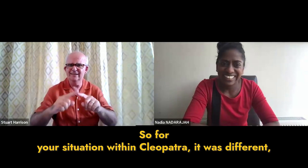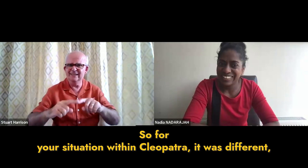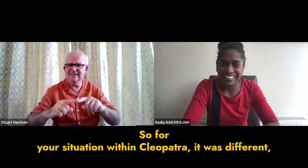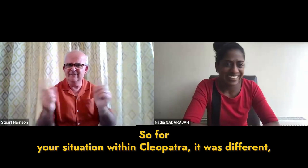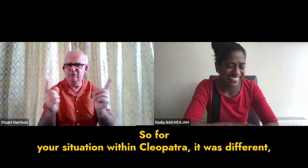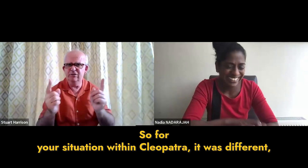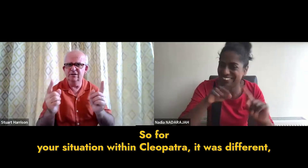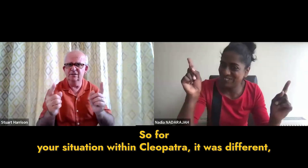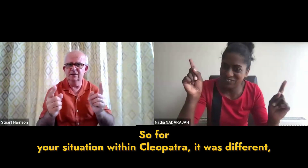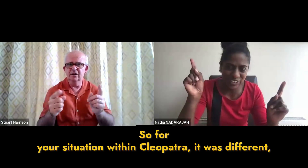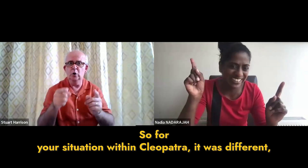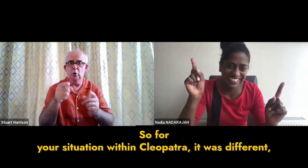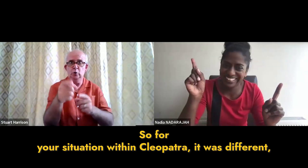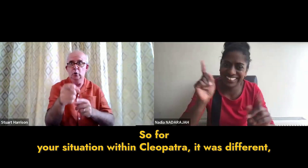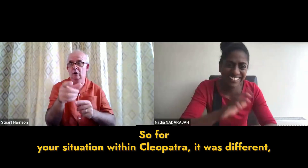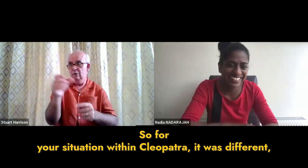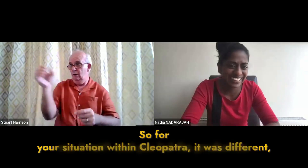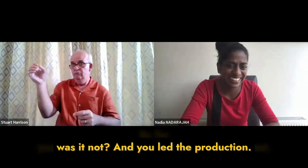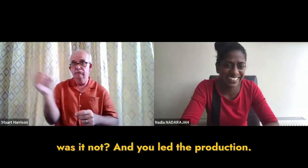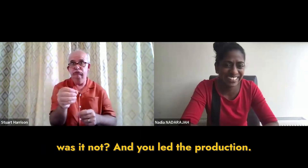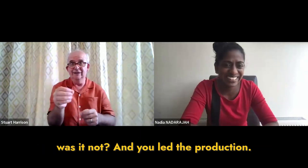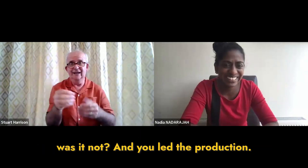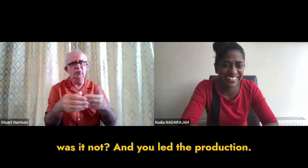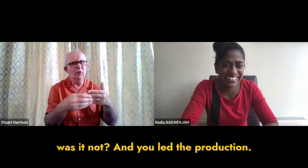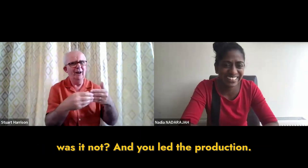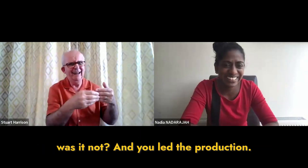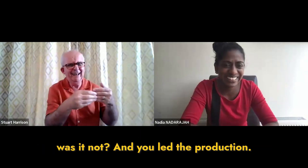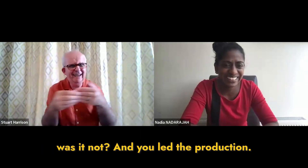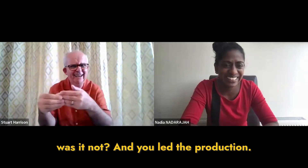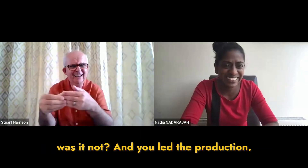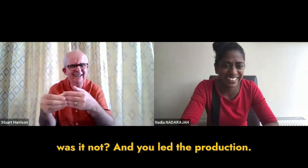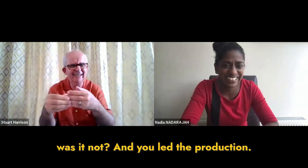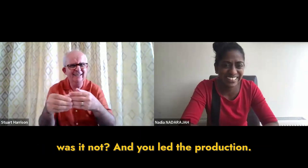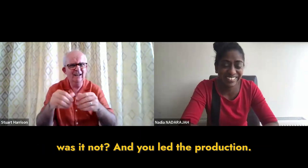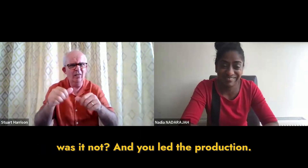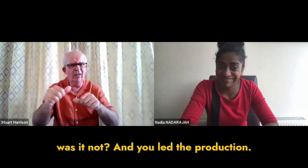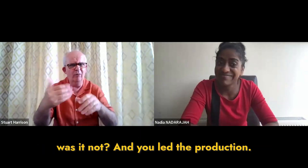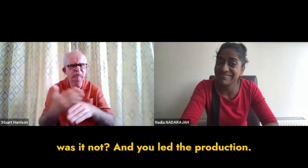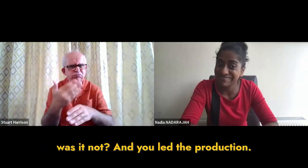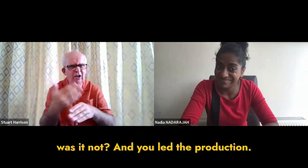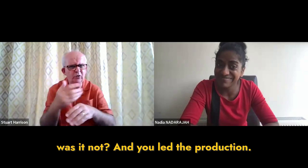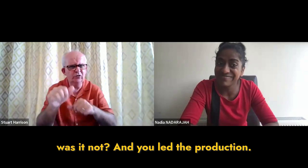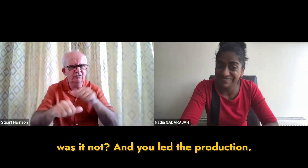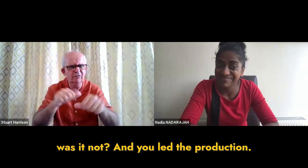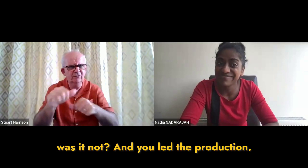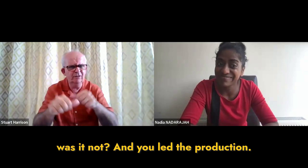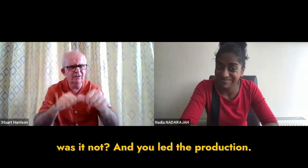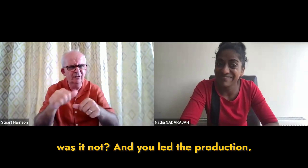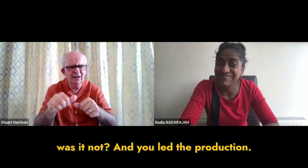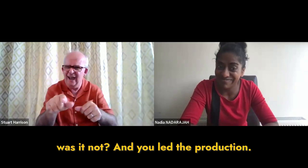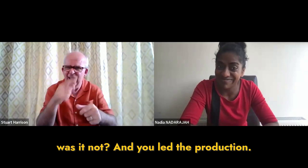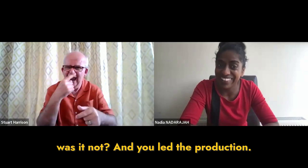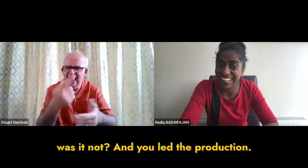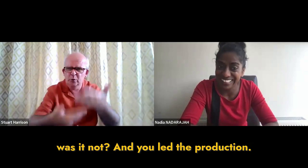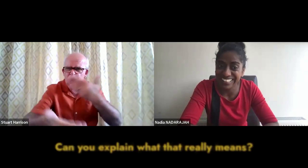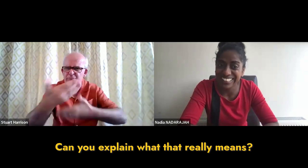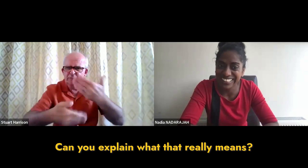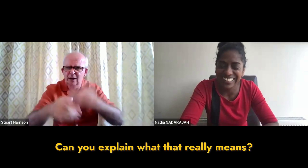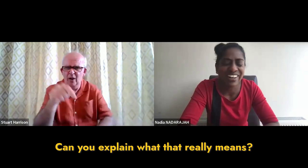your situation within Cleopatra, it was different, was it not? You was Different. brought in and you led the